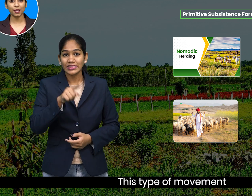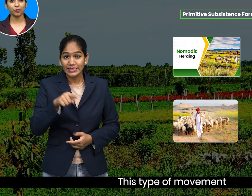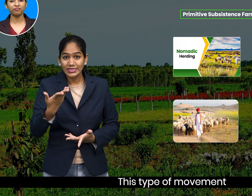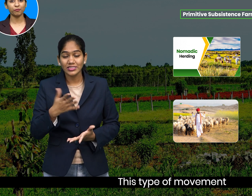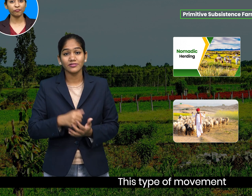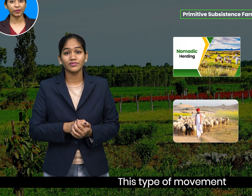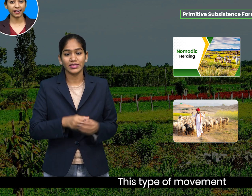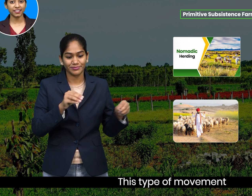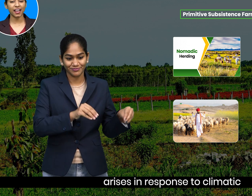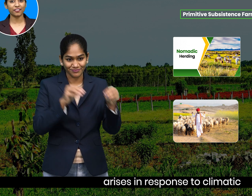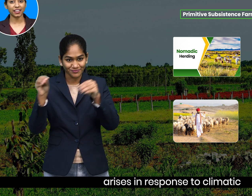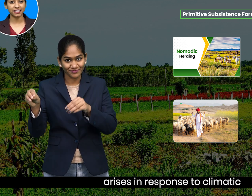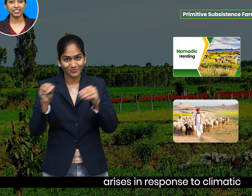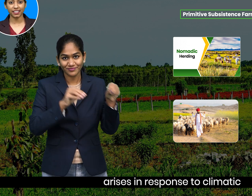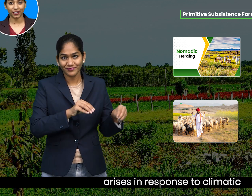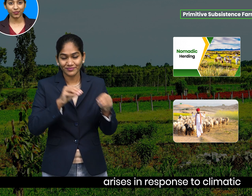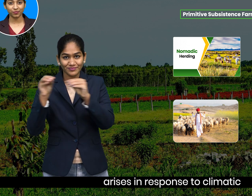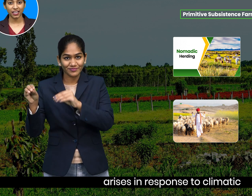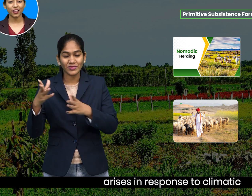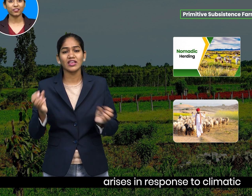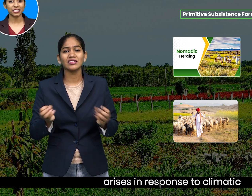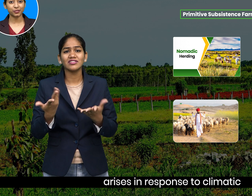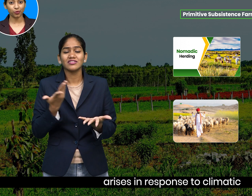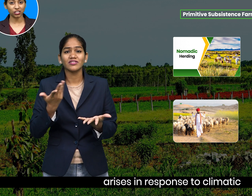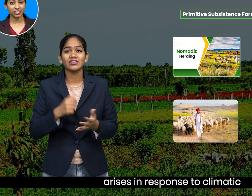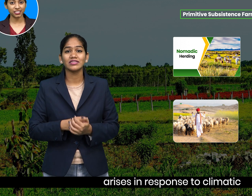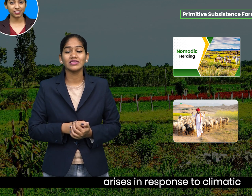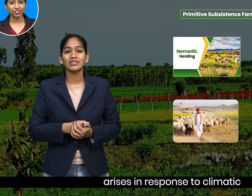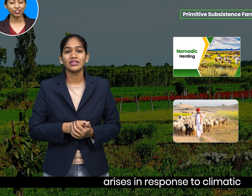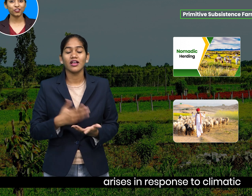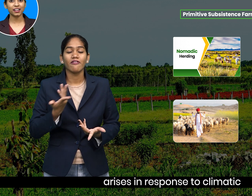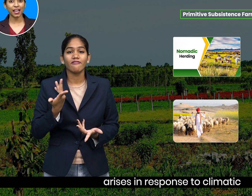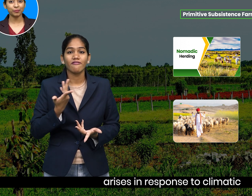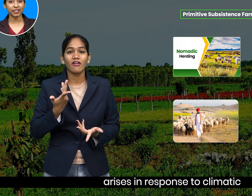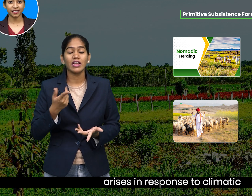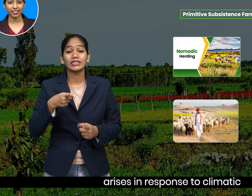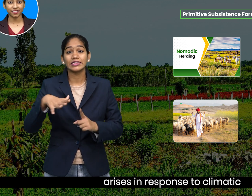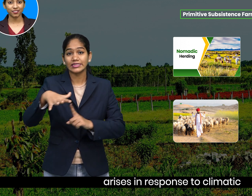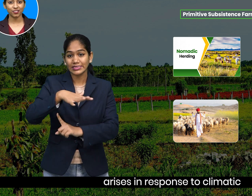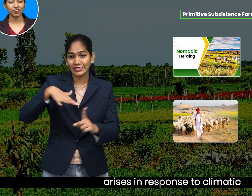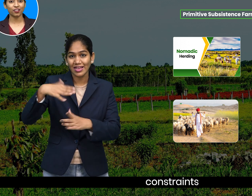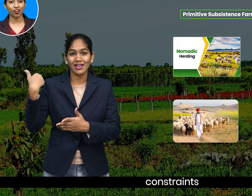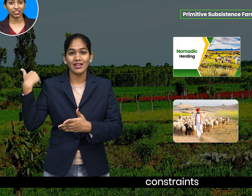This type of movement arises in response to climatic